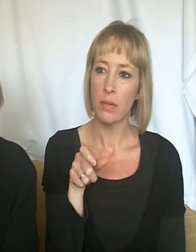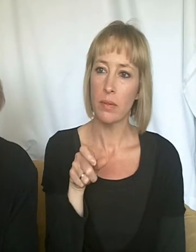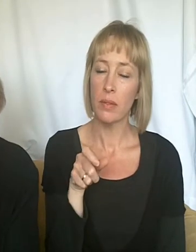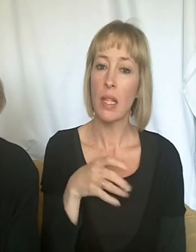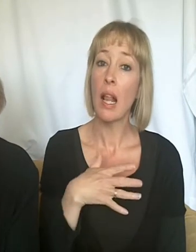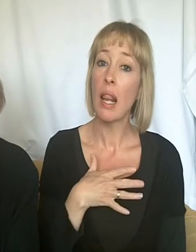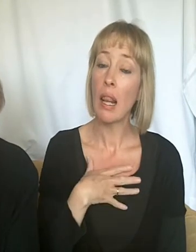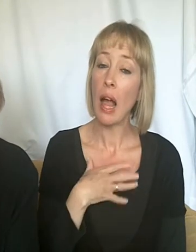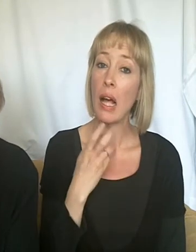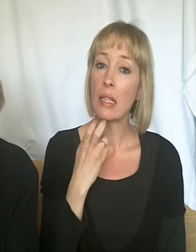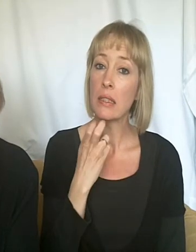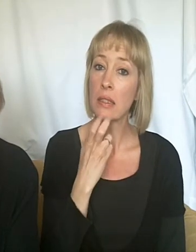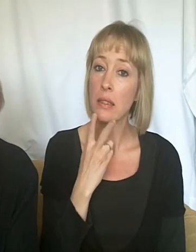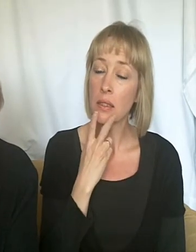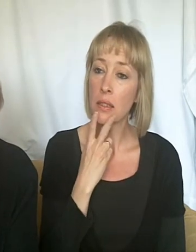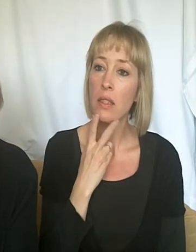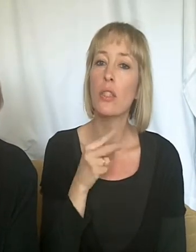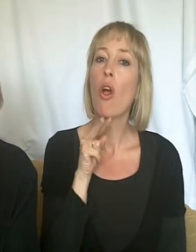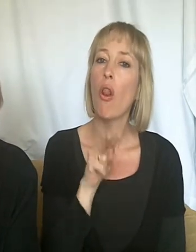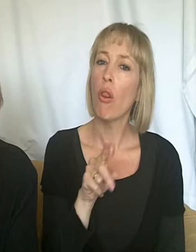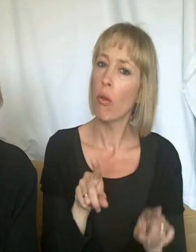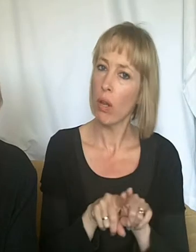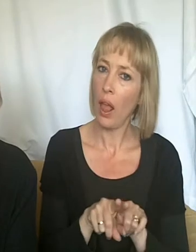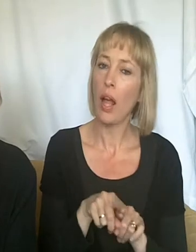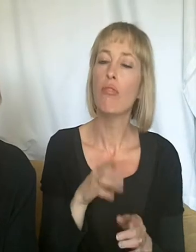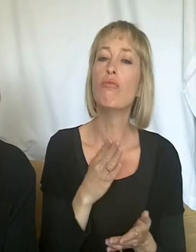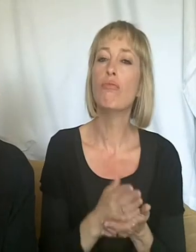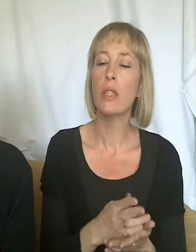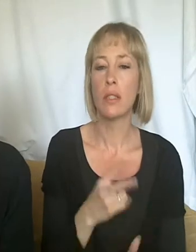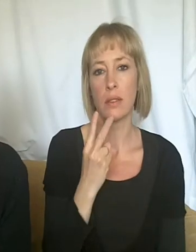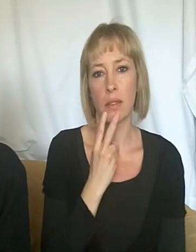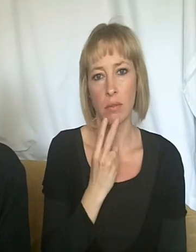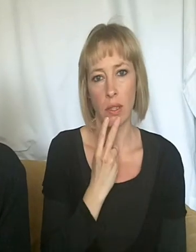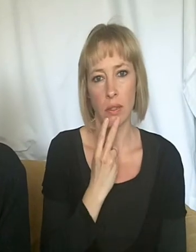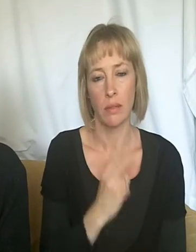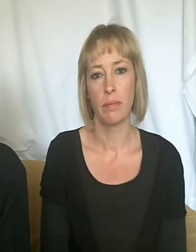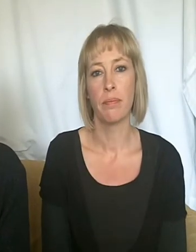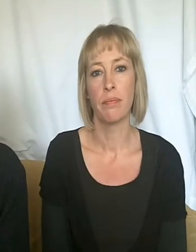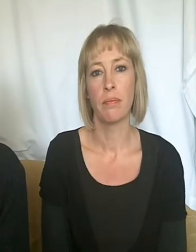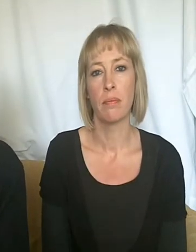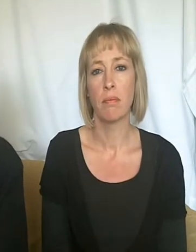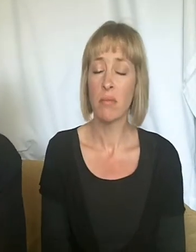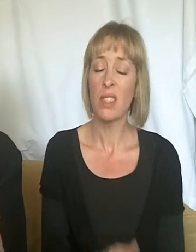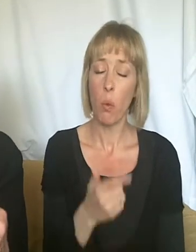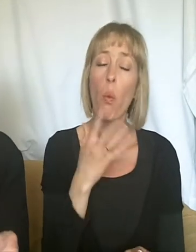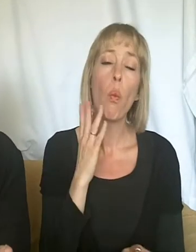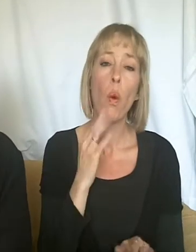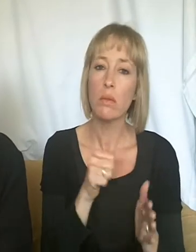like their electronic cigarette to look like a real cigarette. And you do in the